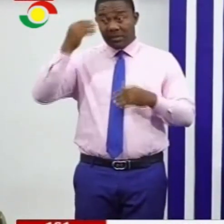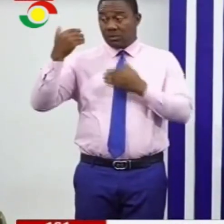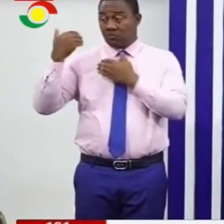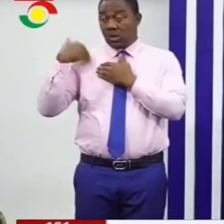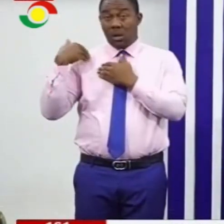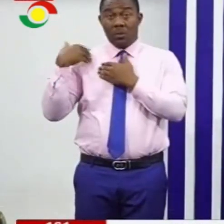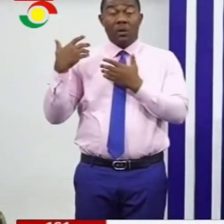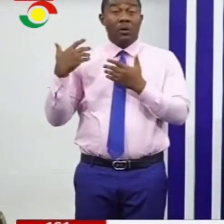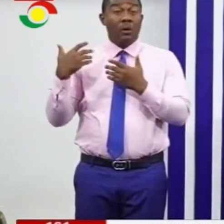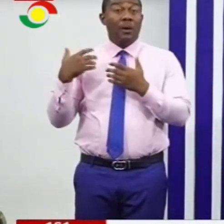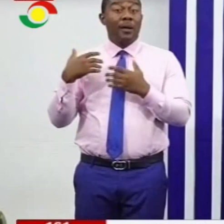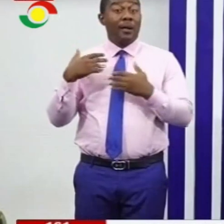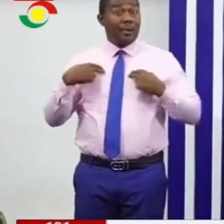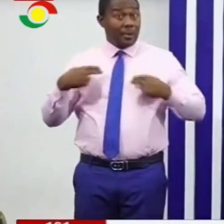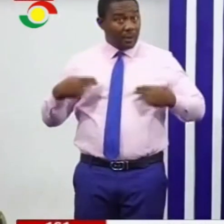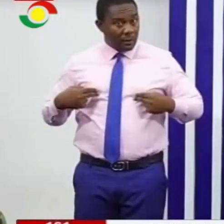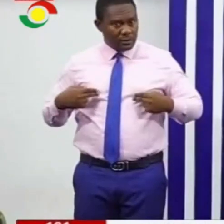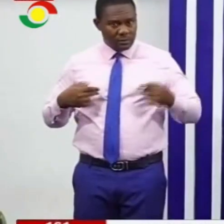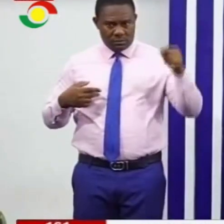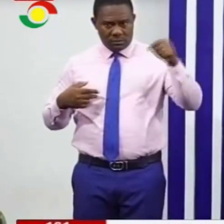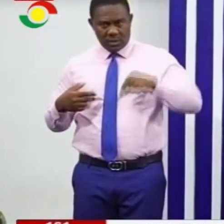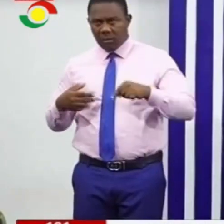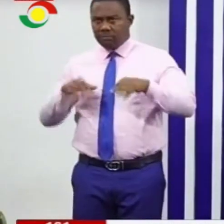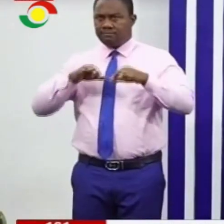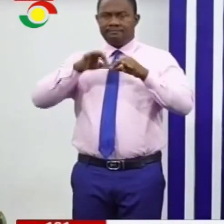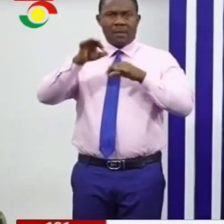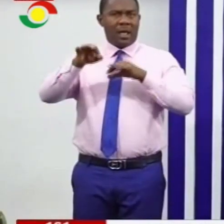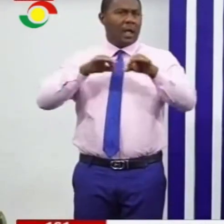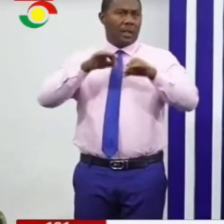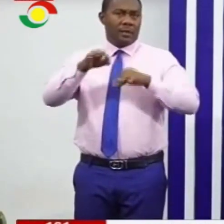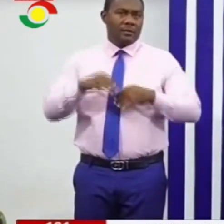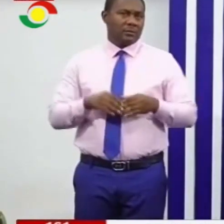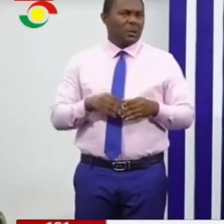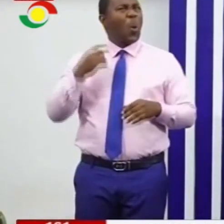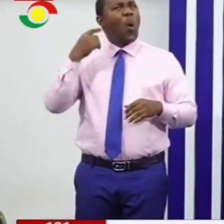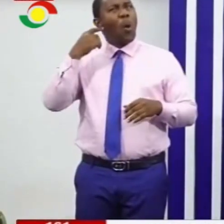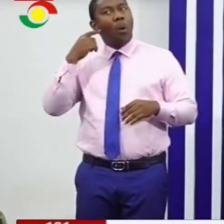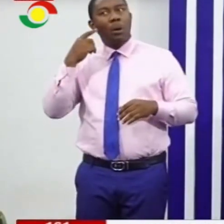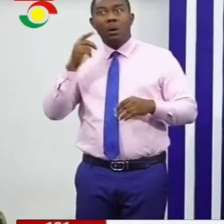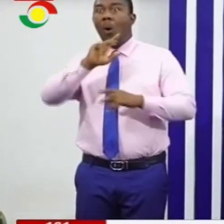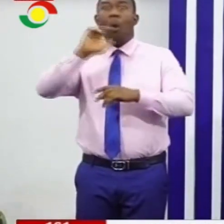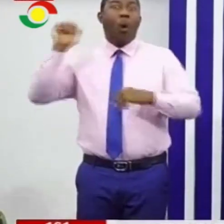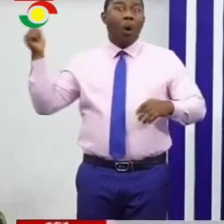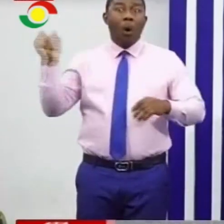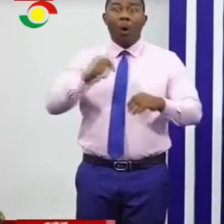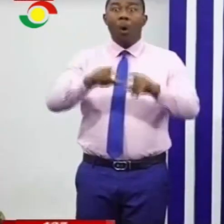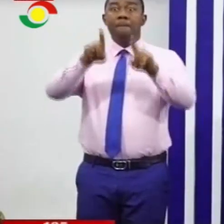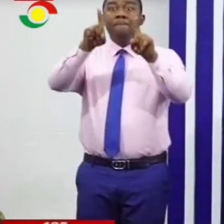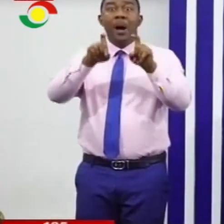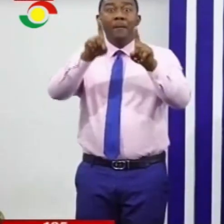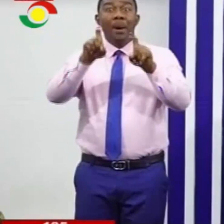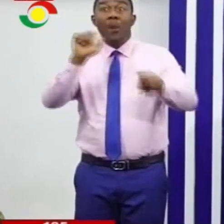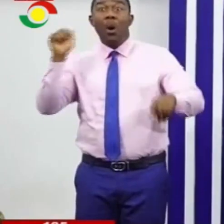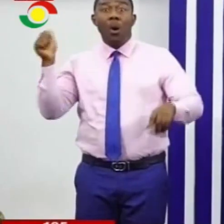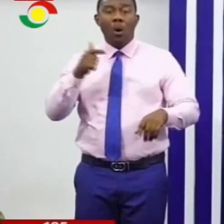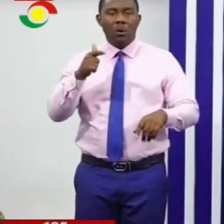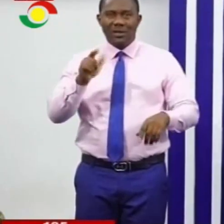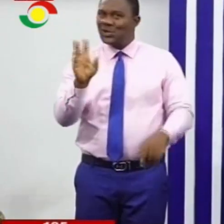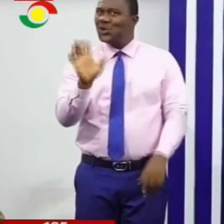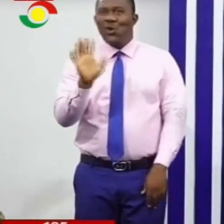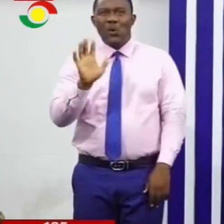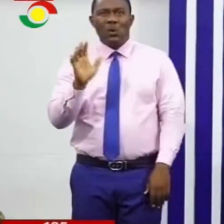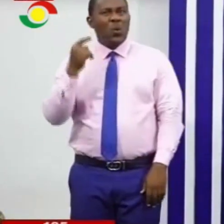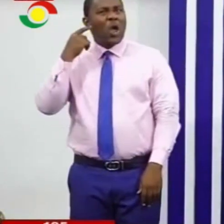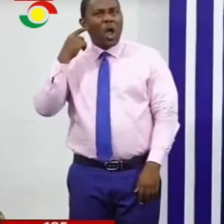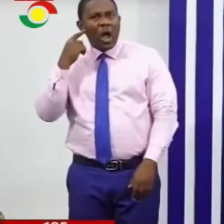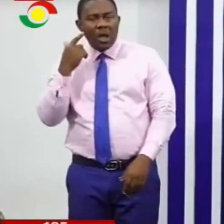en se edi kan sa anko mo se yesi ebe test obi a e was some areas I am pull crata bi ababontin